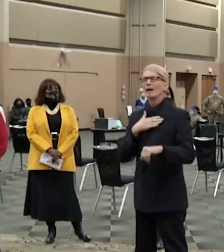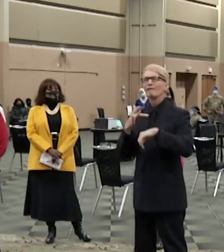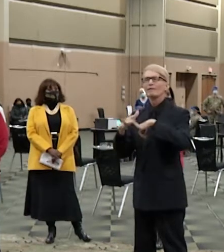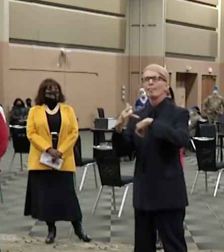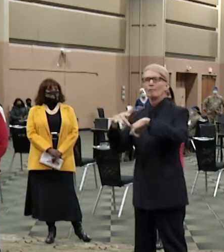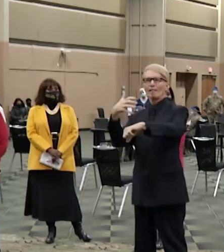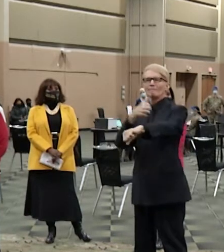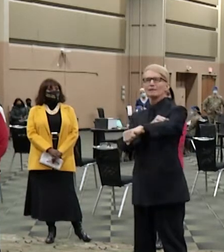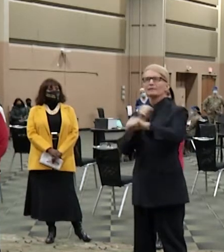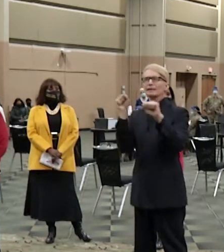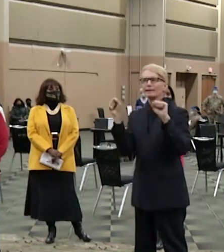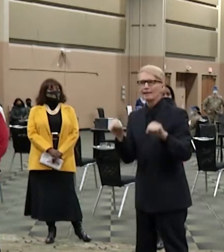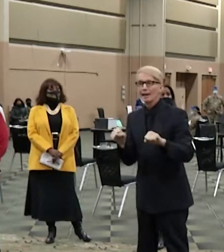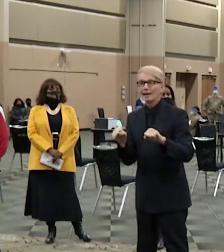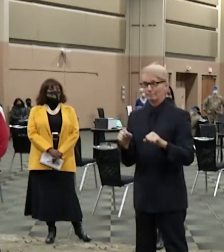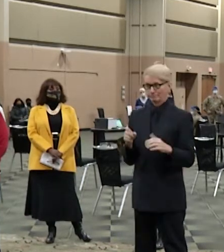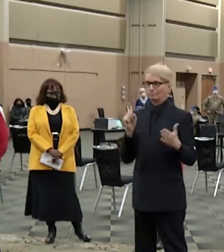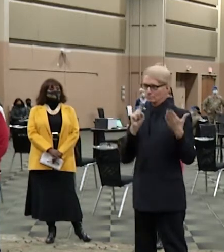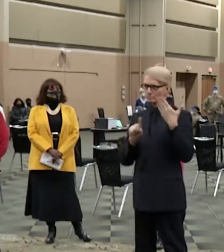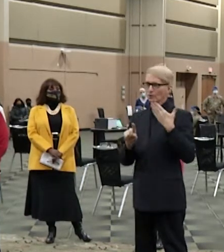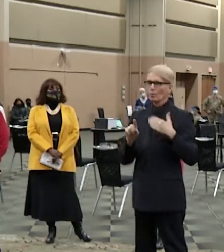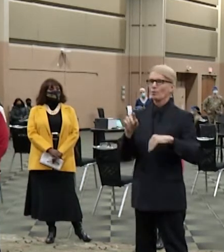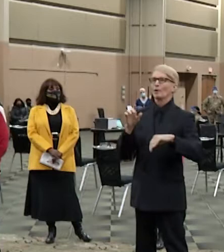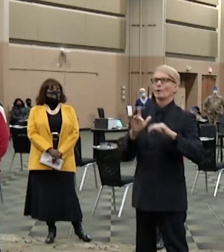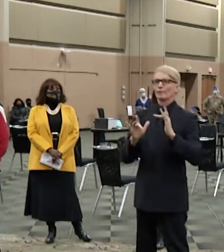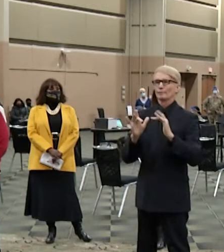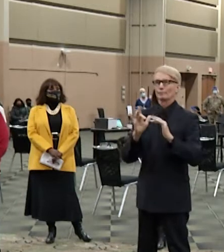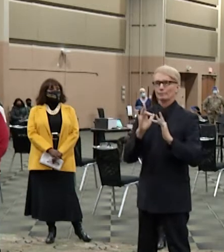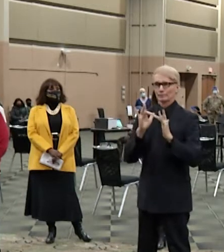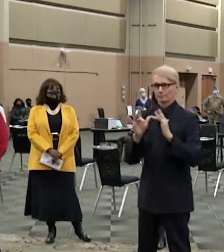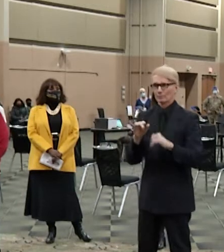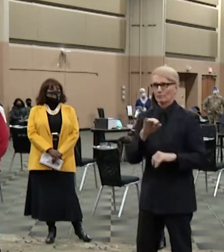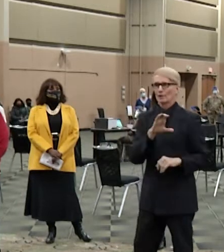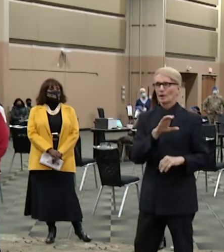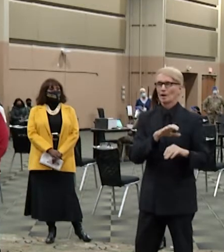available near them by going online to